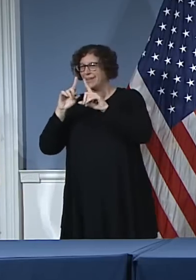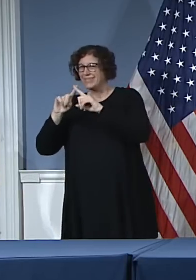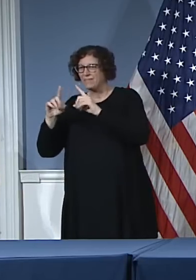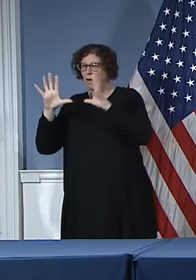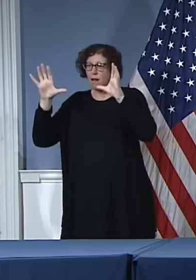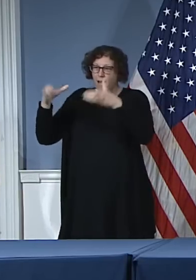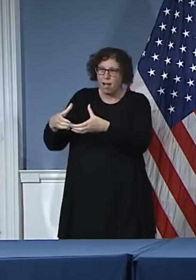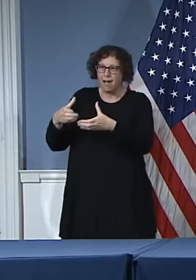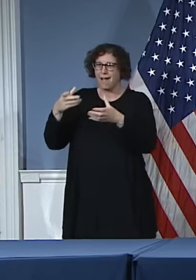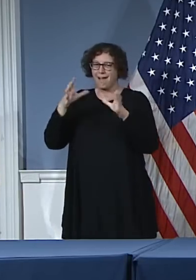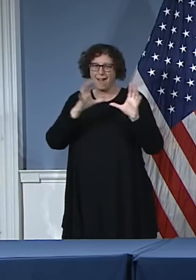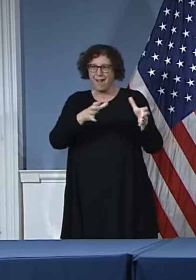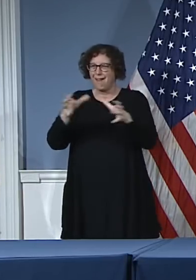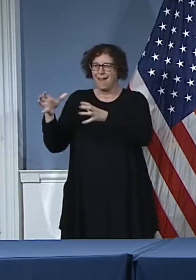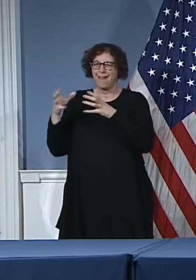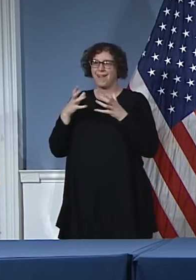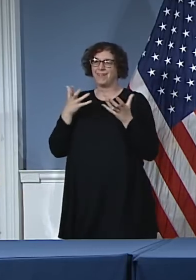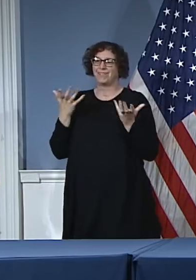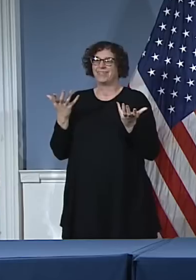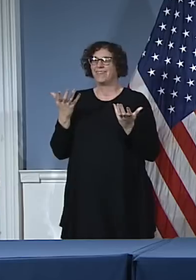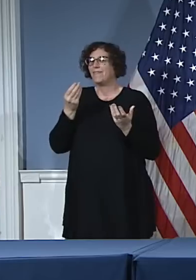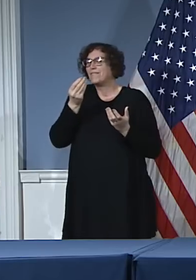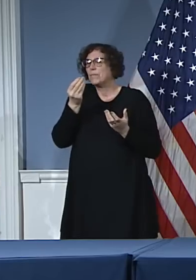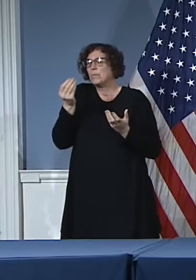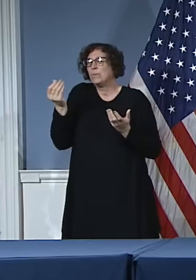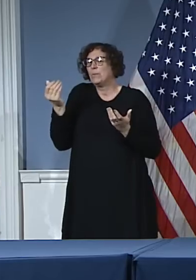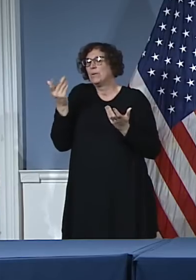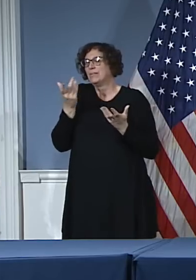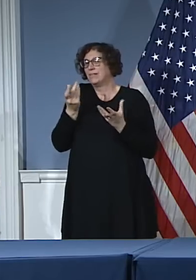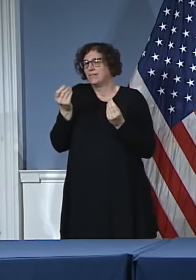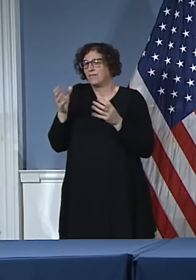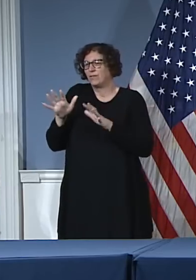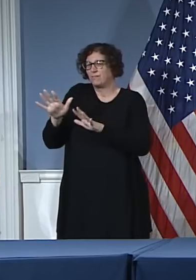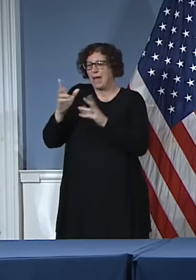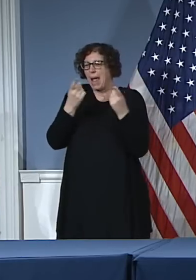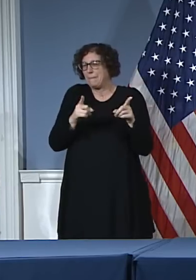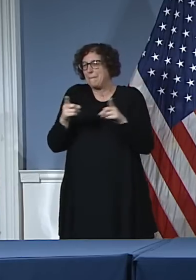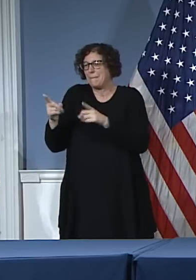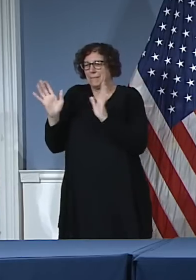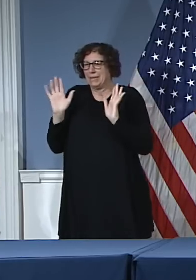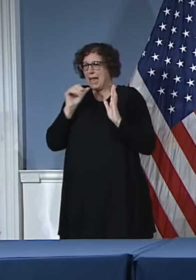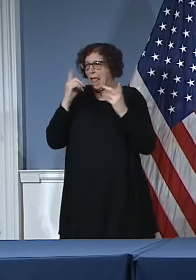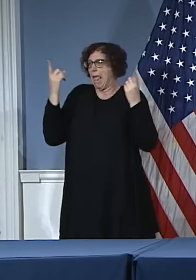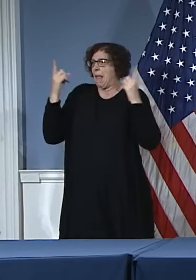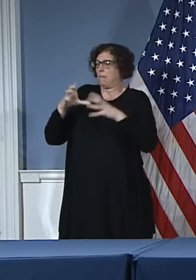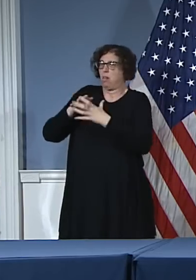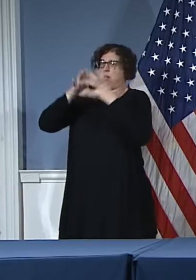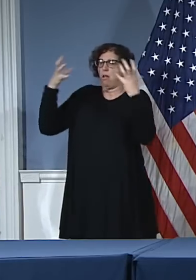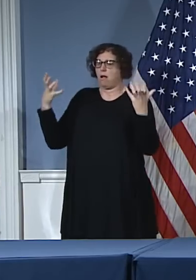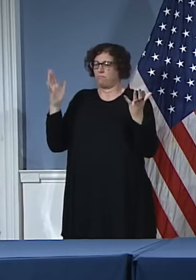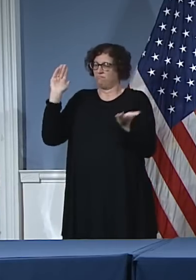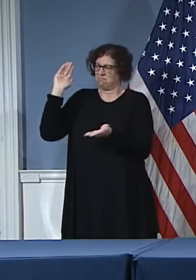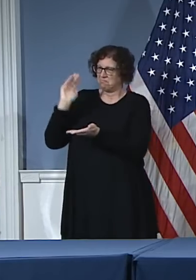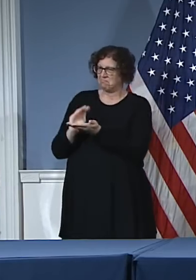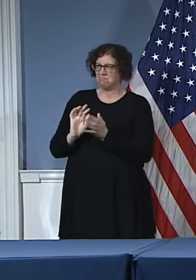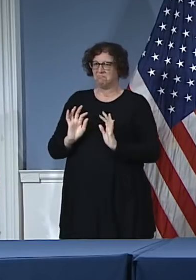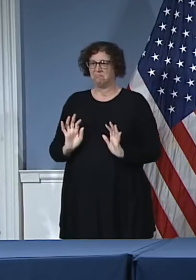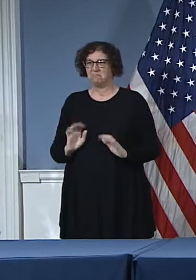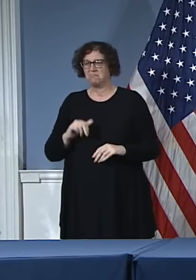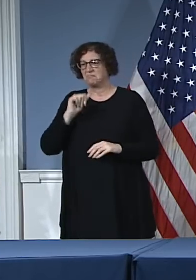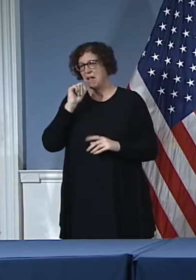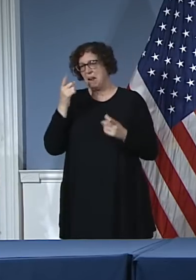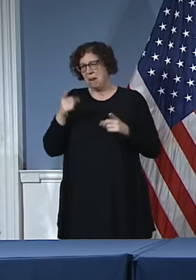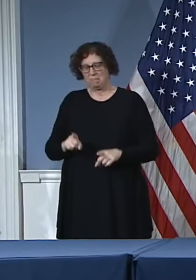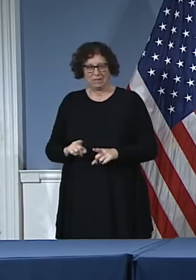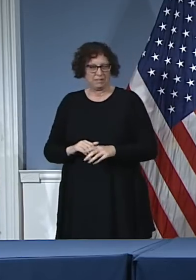day in a really difficult situation. And we'll continue to monitor it. We'll step up the presence as well